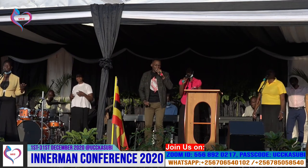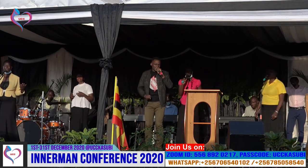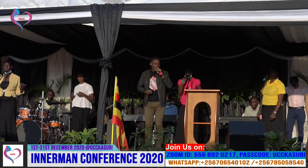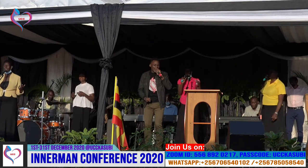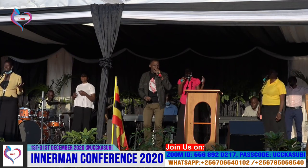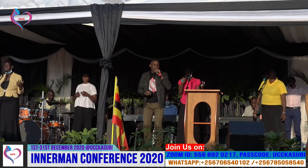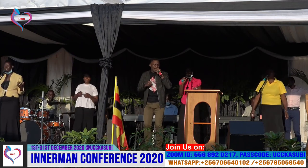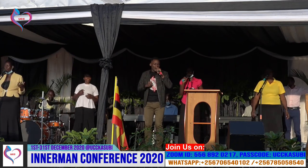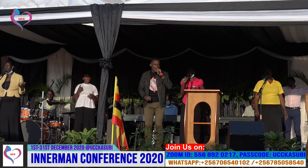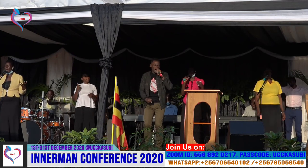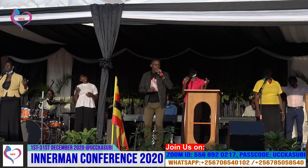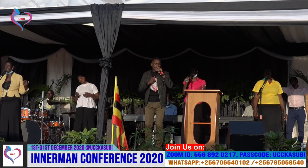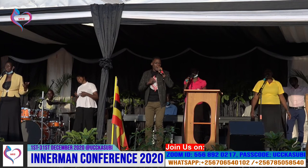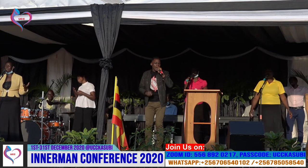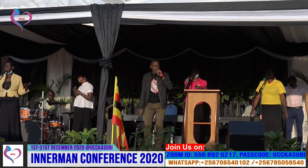Jayana